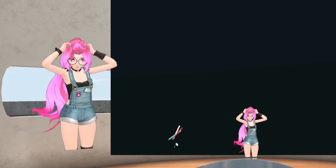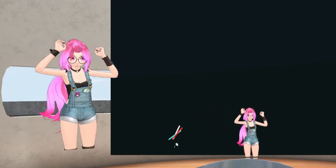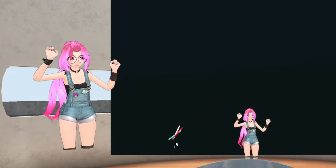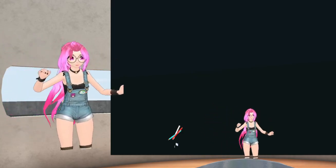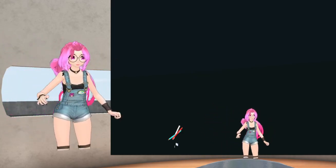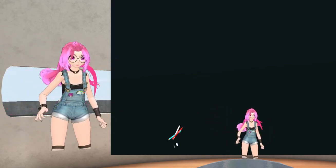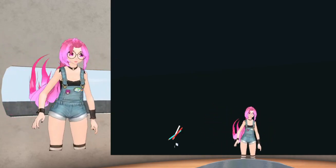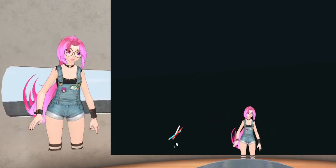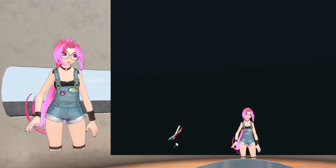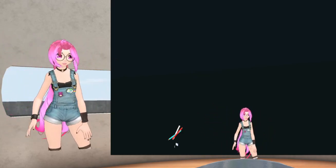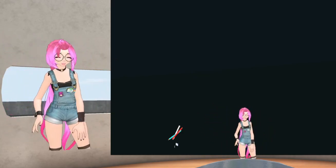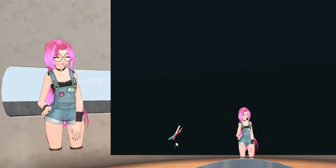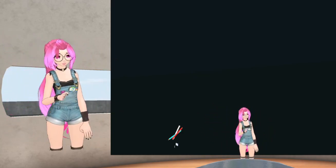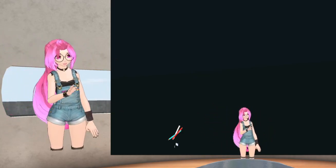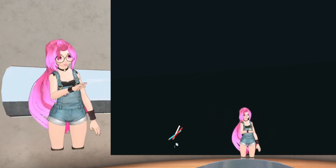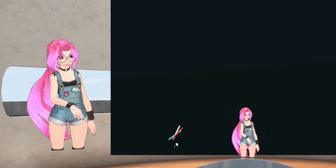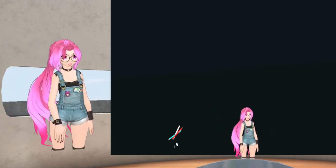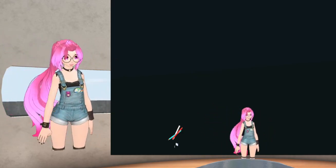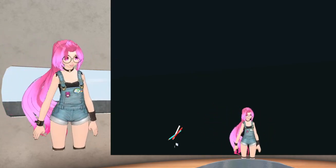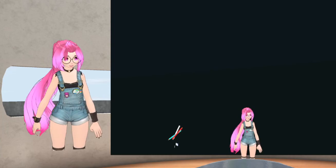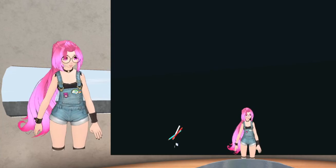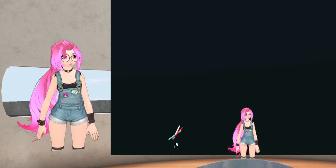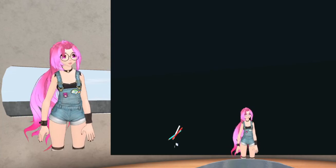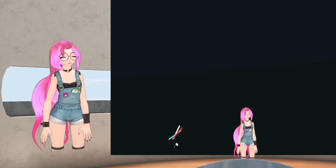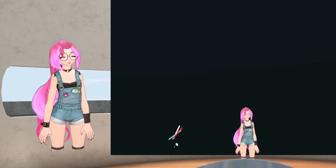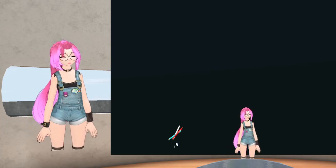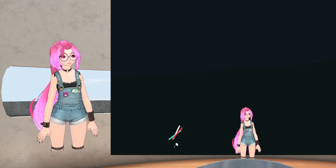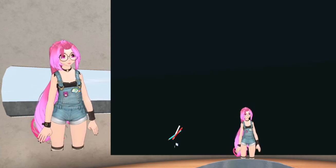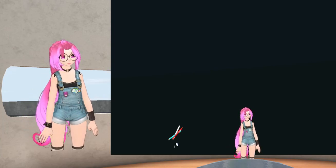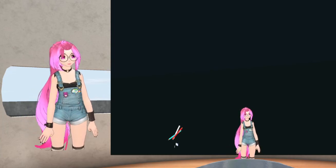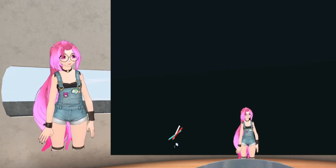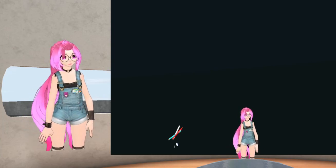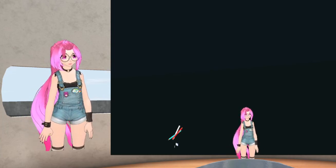question. All right, that was a short one, so I'll get Alana and then we'll be done.